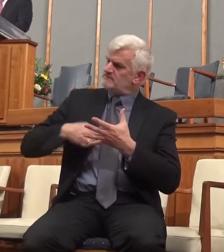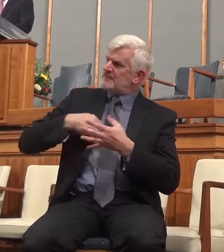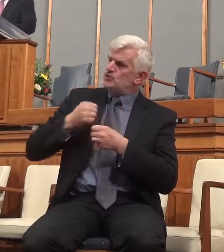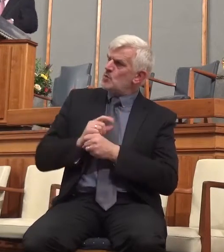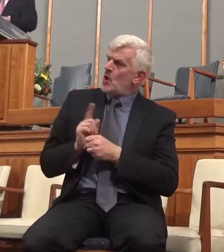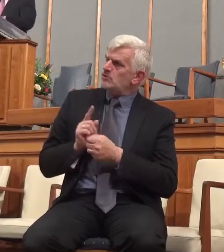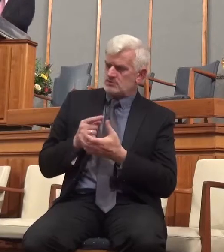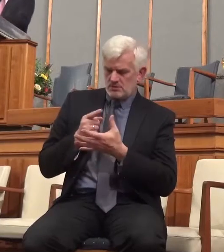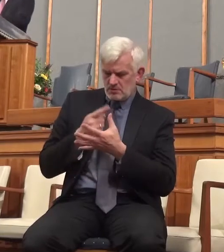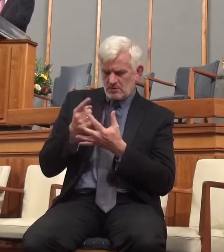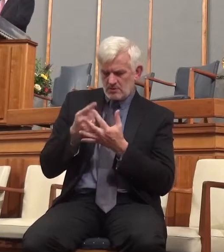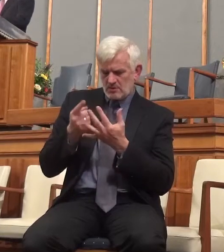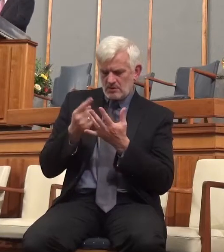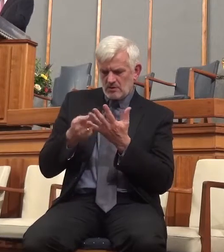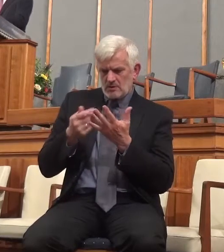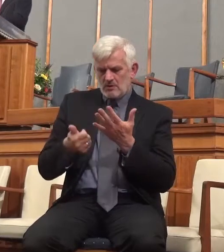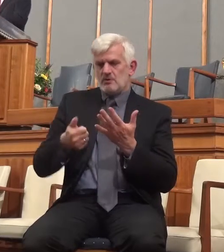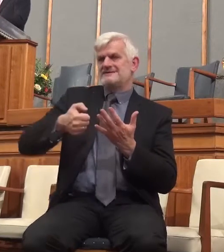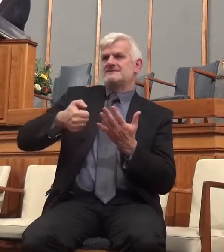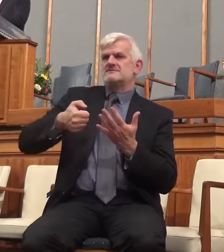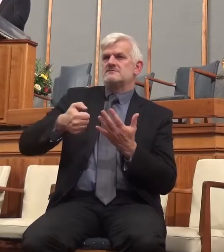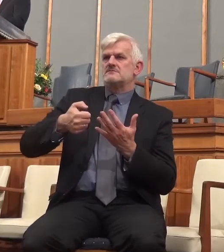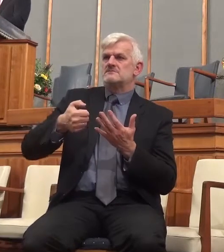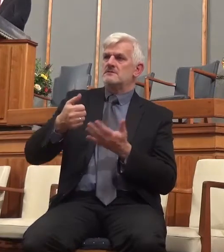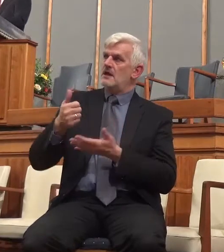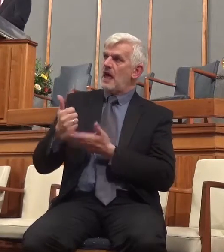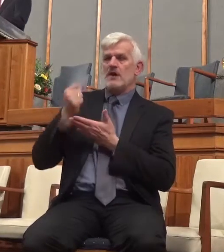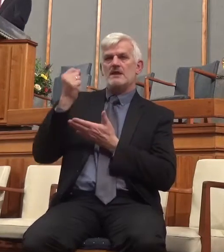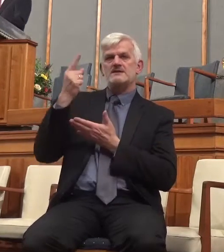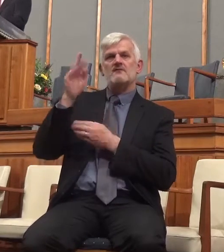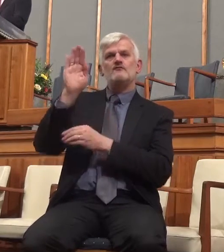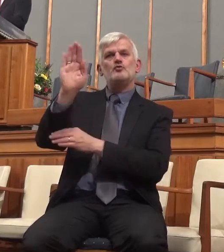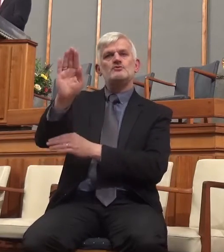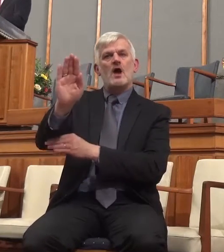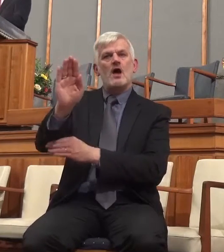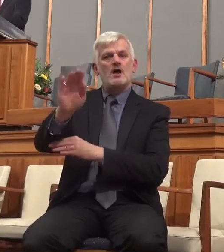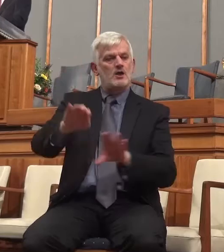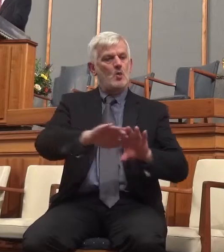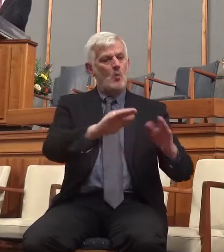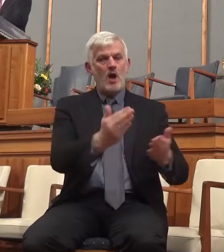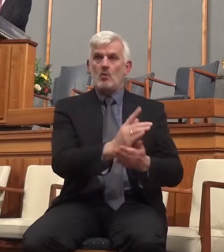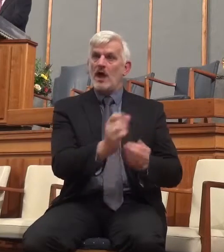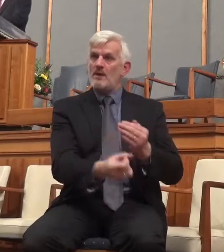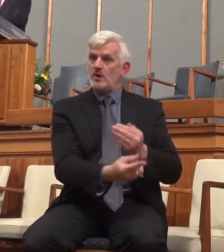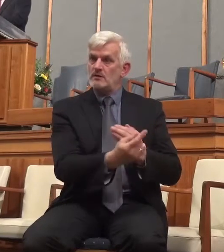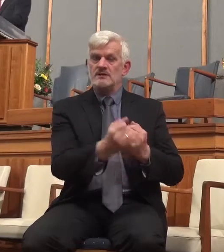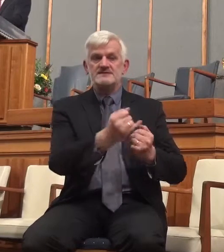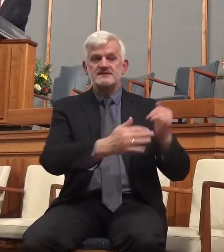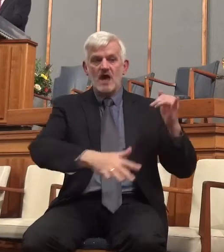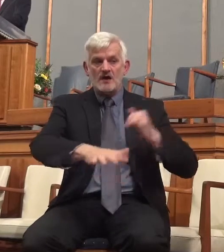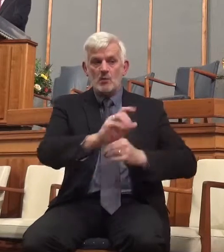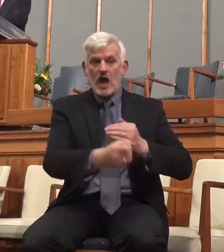you to understand the future, future of the world, future of society and order. It can bring you to all kinds